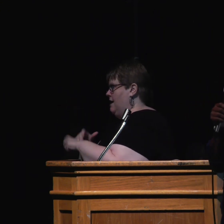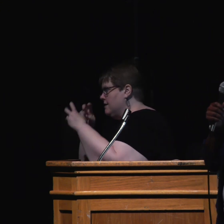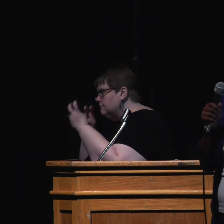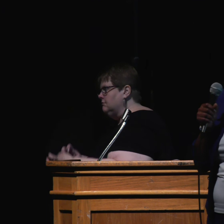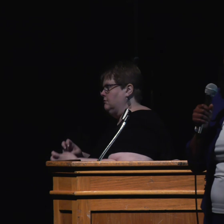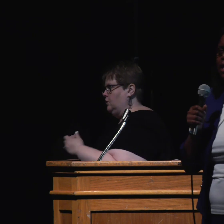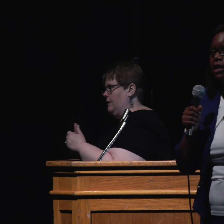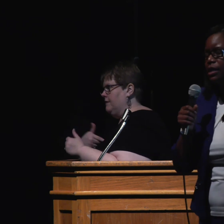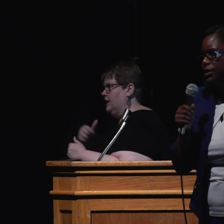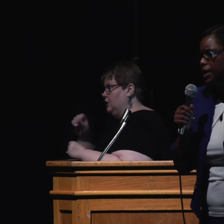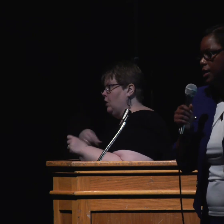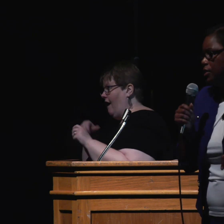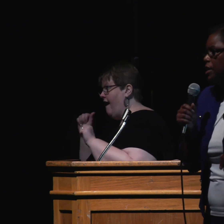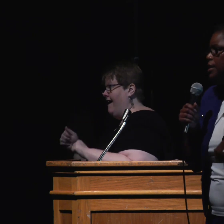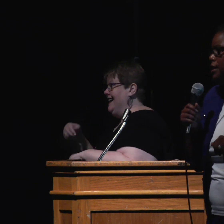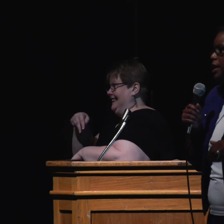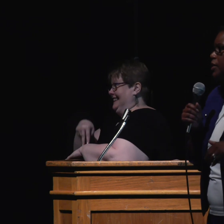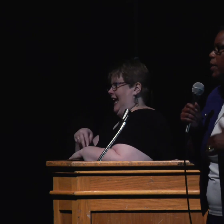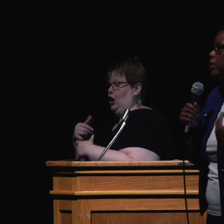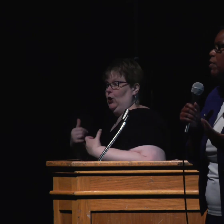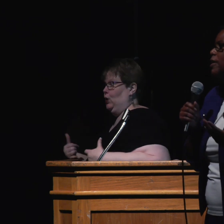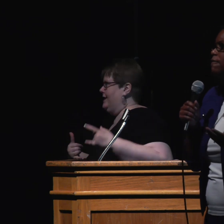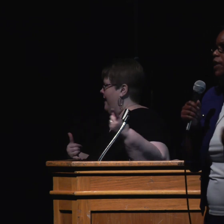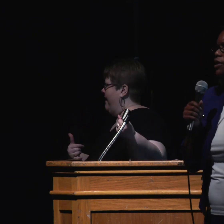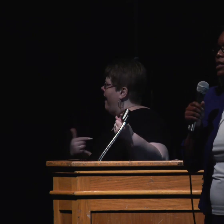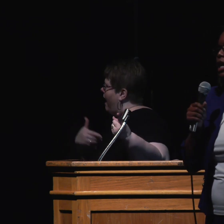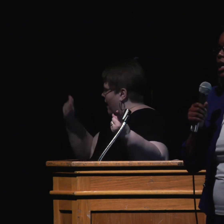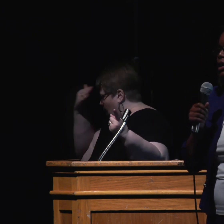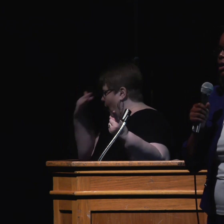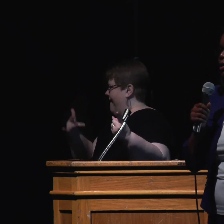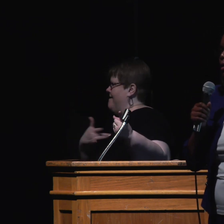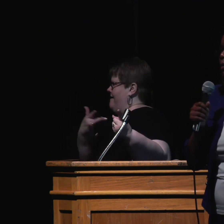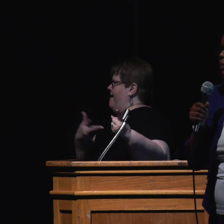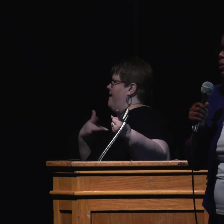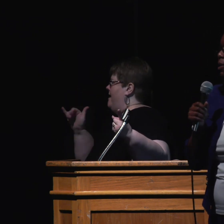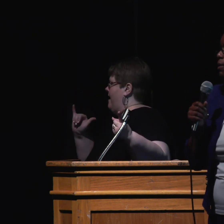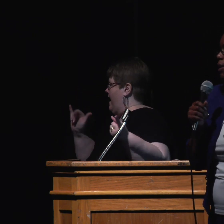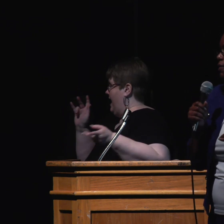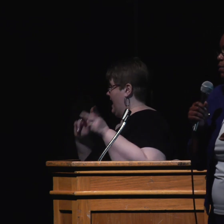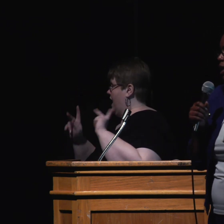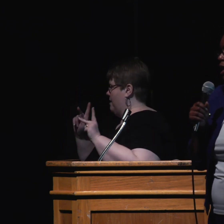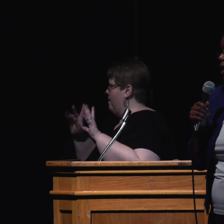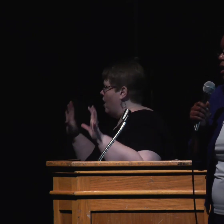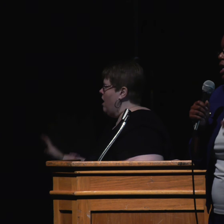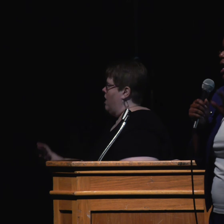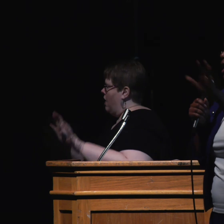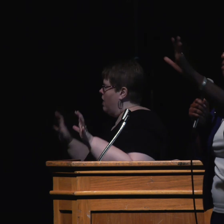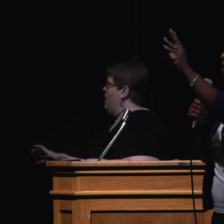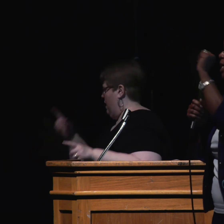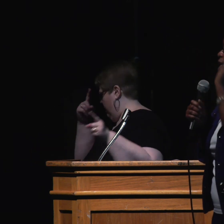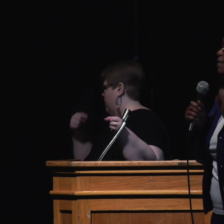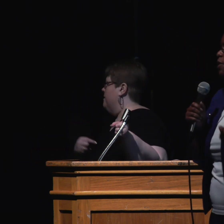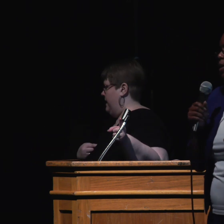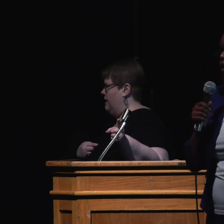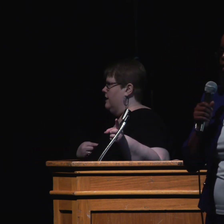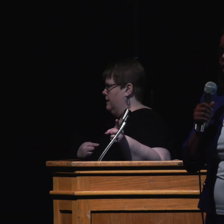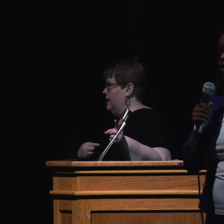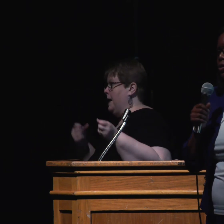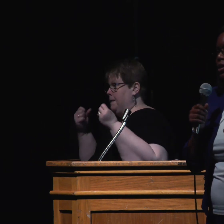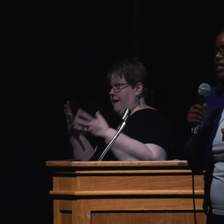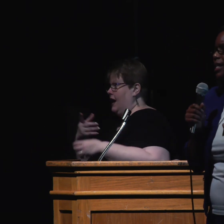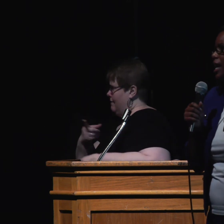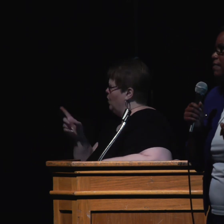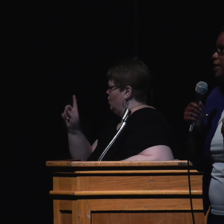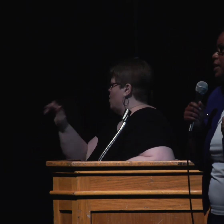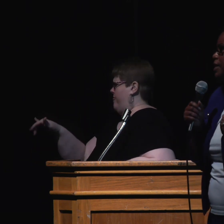me so that I could stand on the stage today. So I know what it feels like when people go above and beyond. And many of you out there